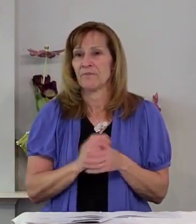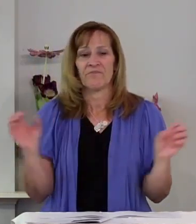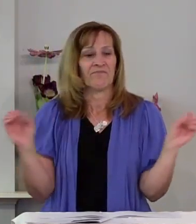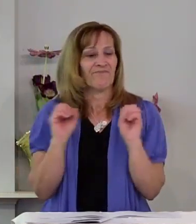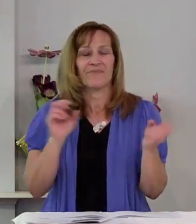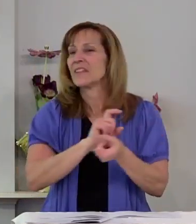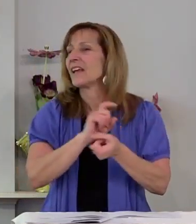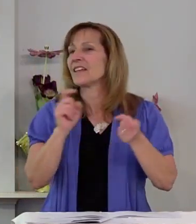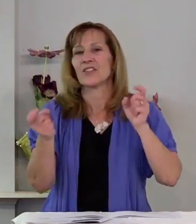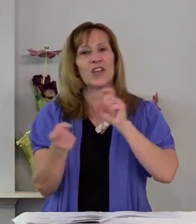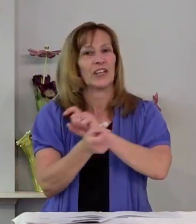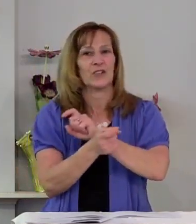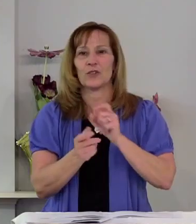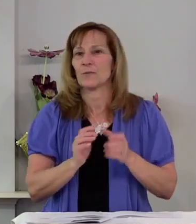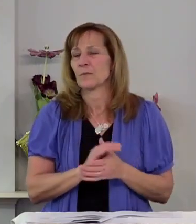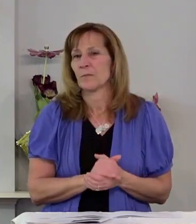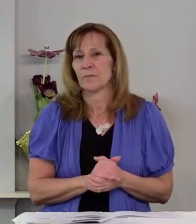Nothing has changed.